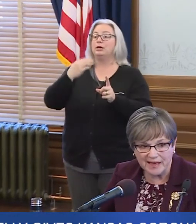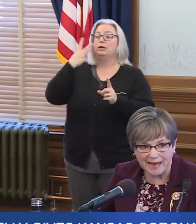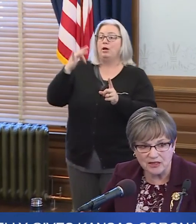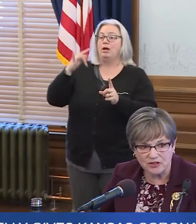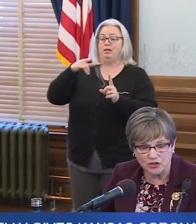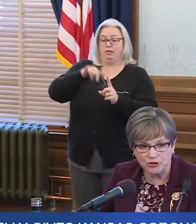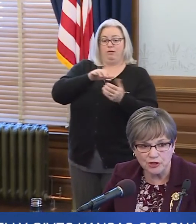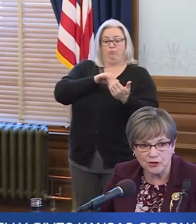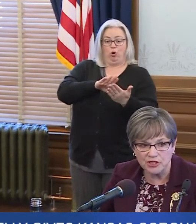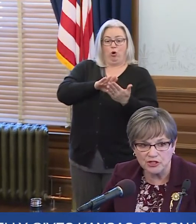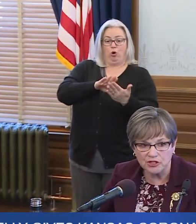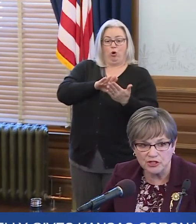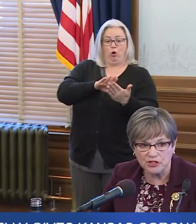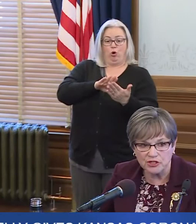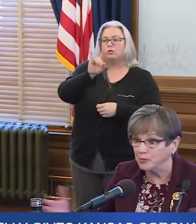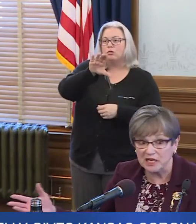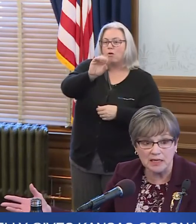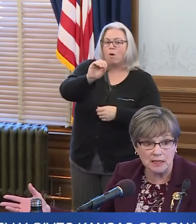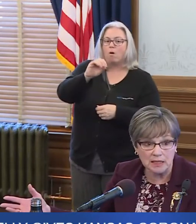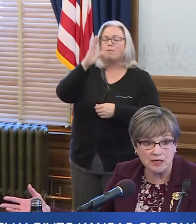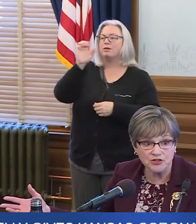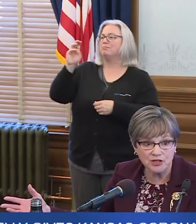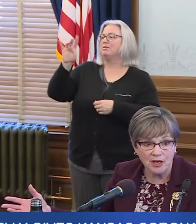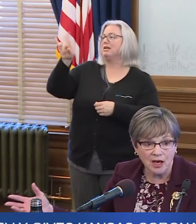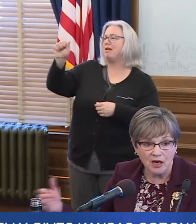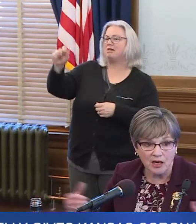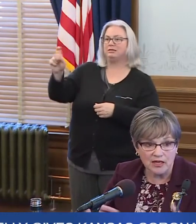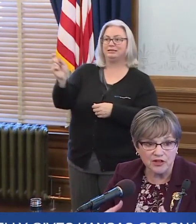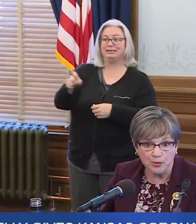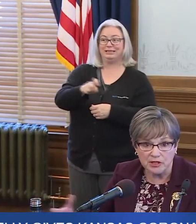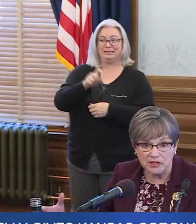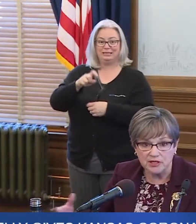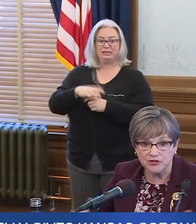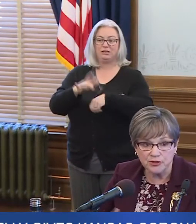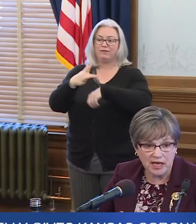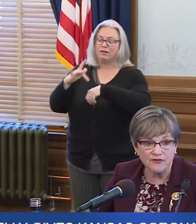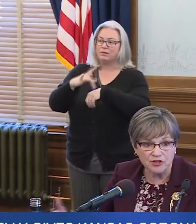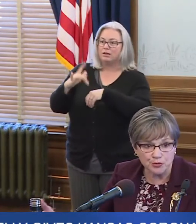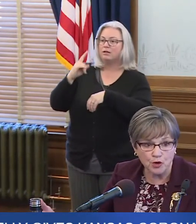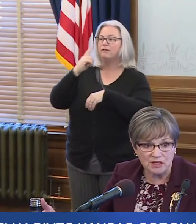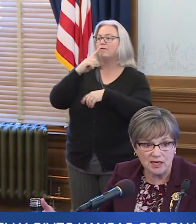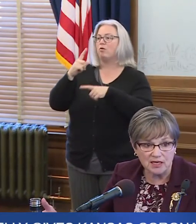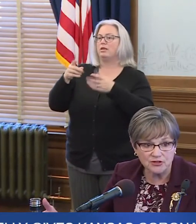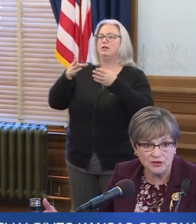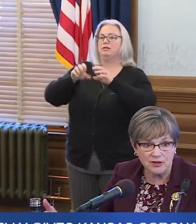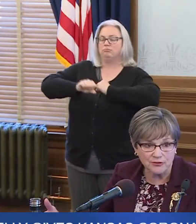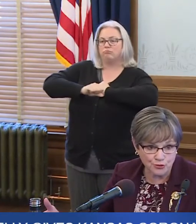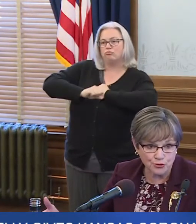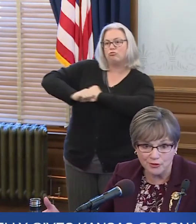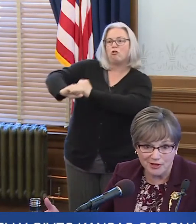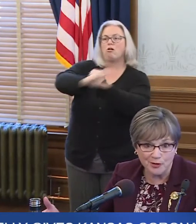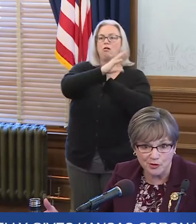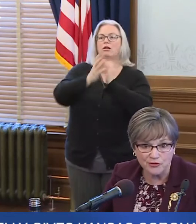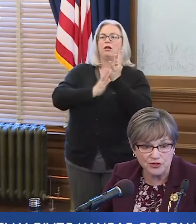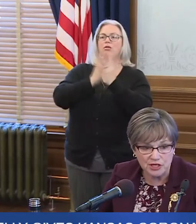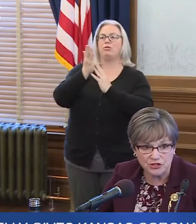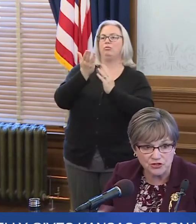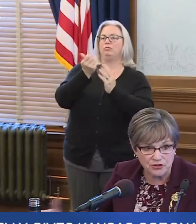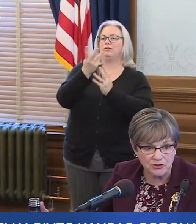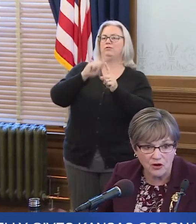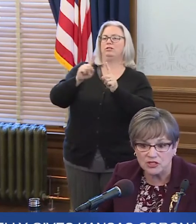doing that at a studio is just because media needs and the ability to have this broadcast through a number of